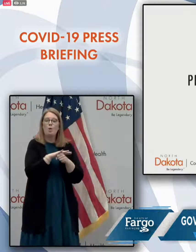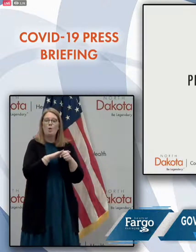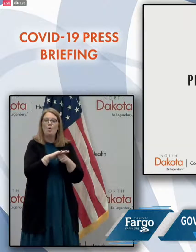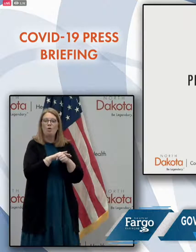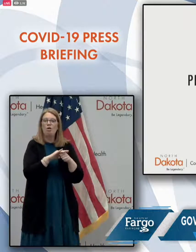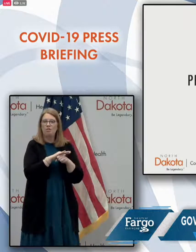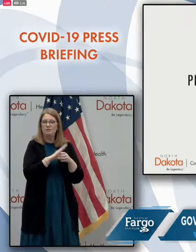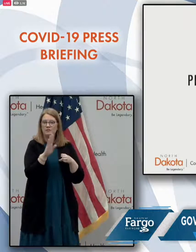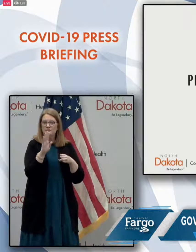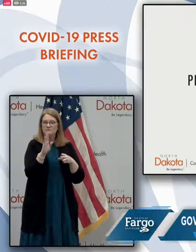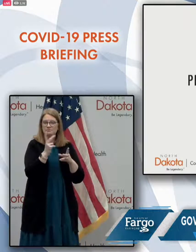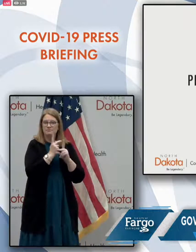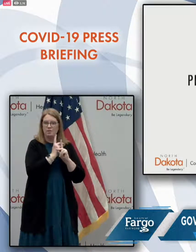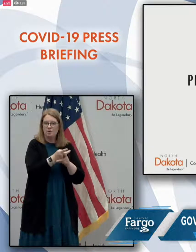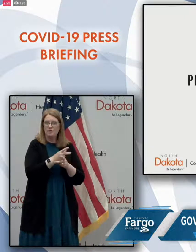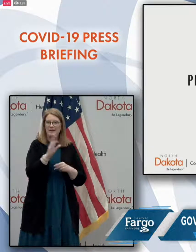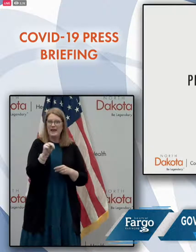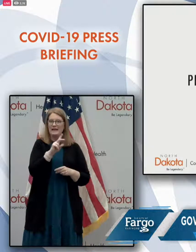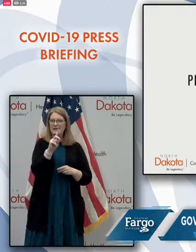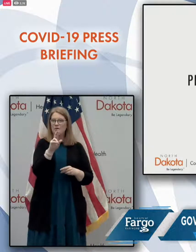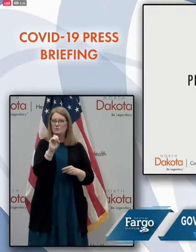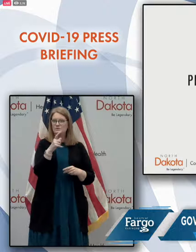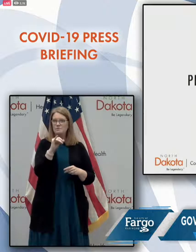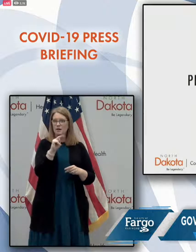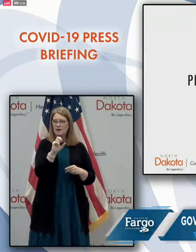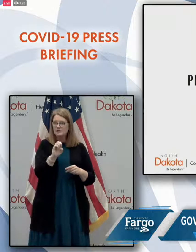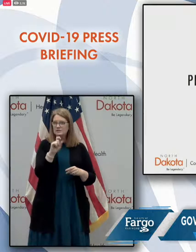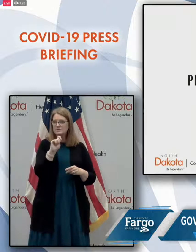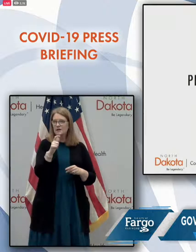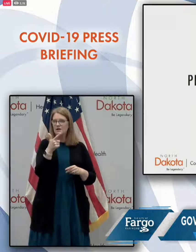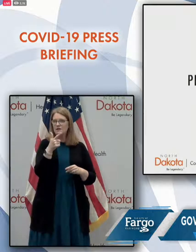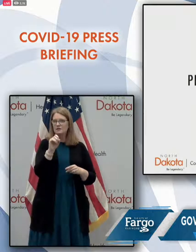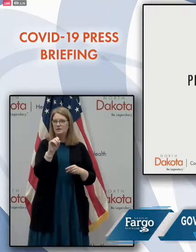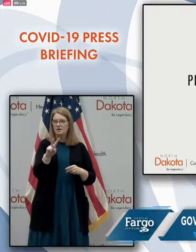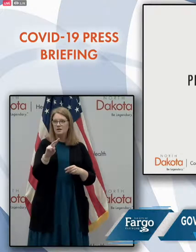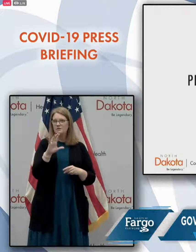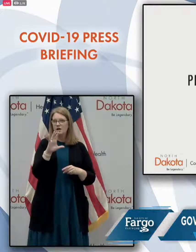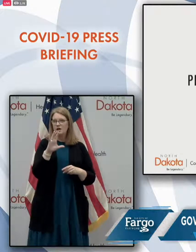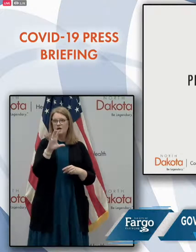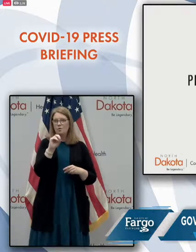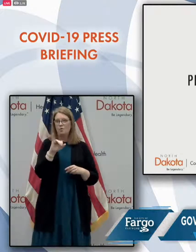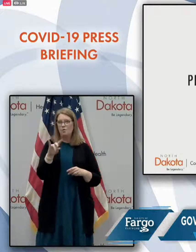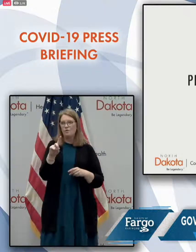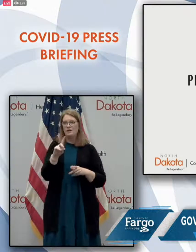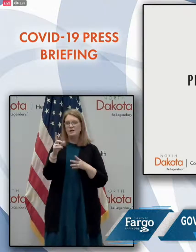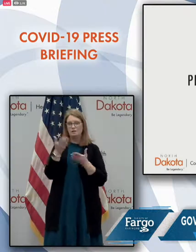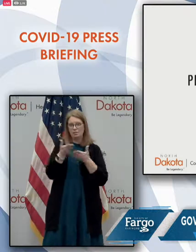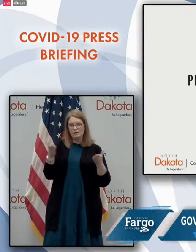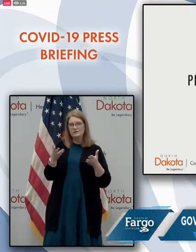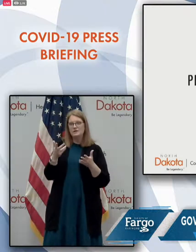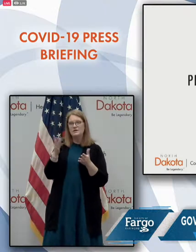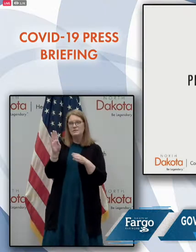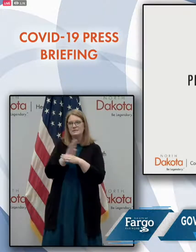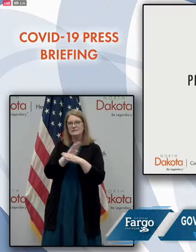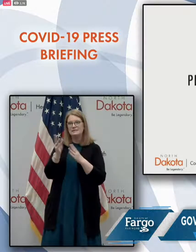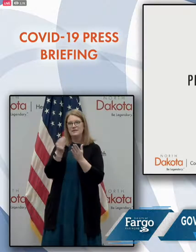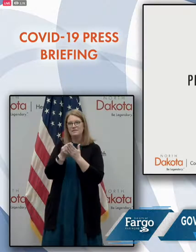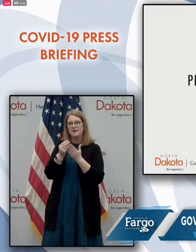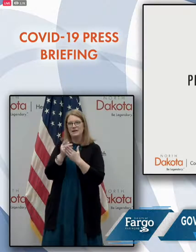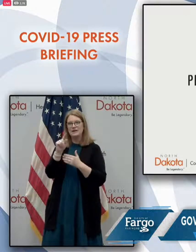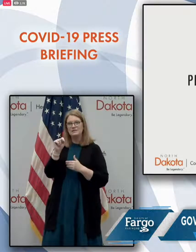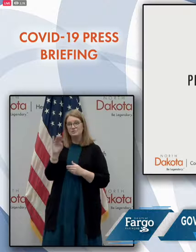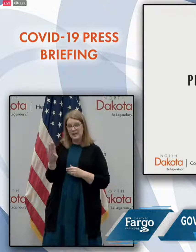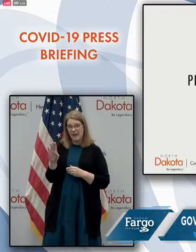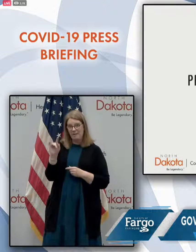the PPP at ndresponse.gov under COVID Resources, Business and Financial tab. Your business